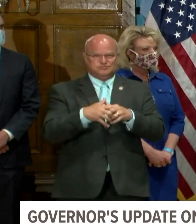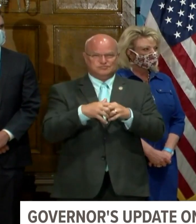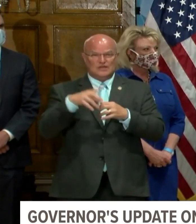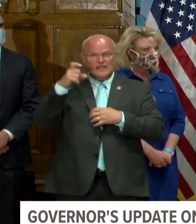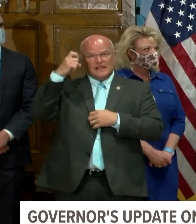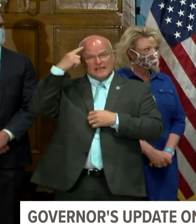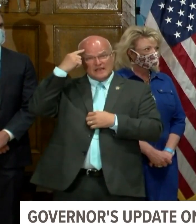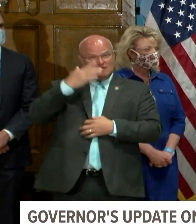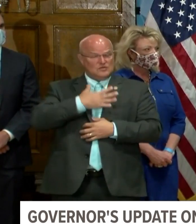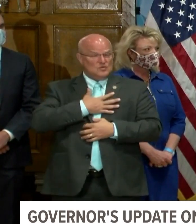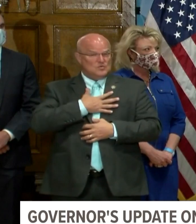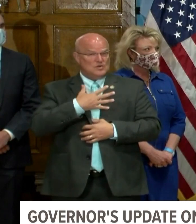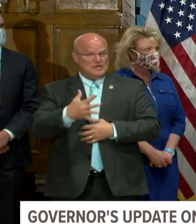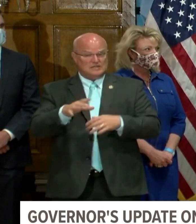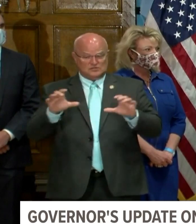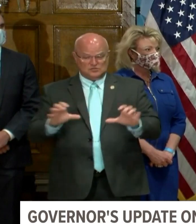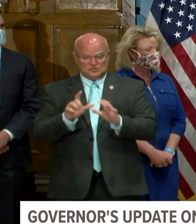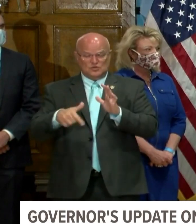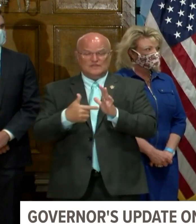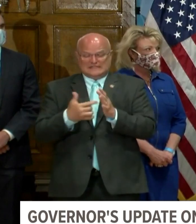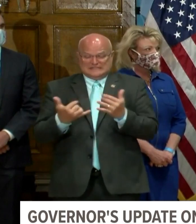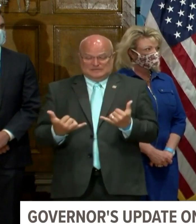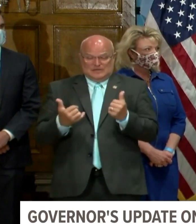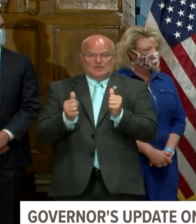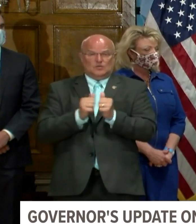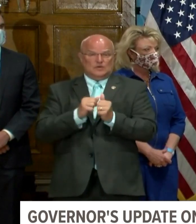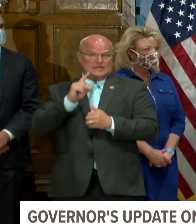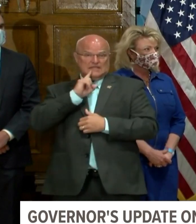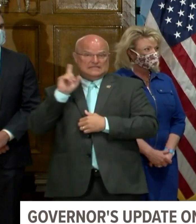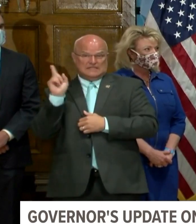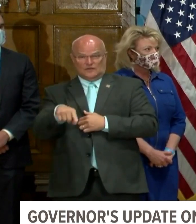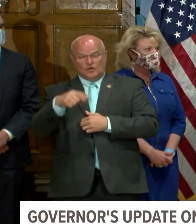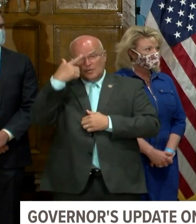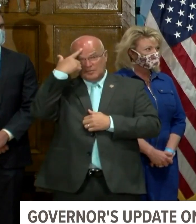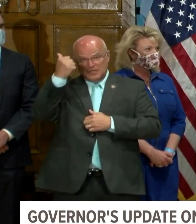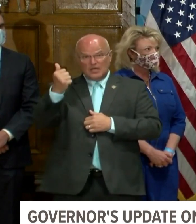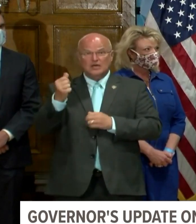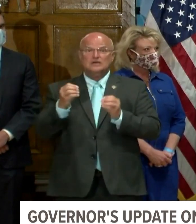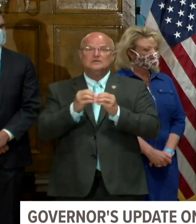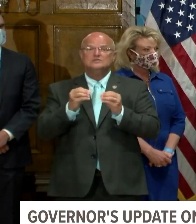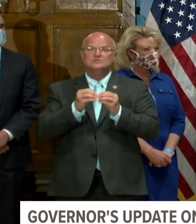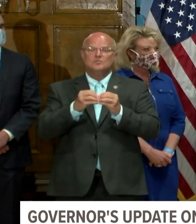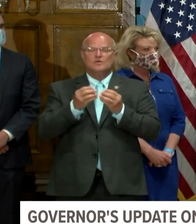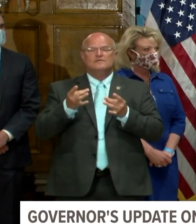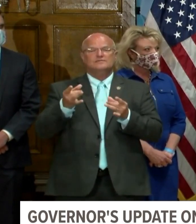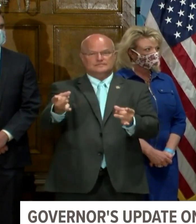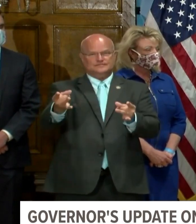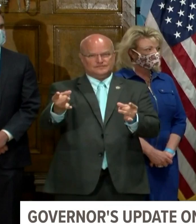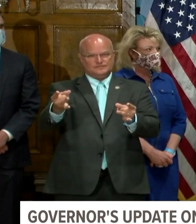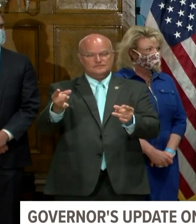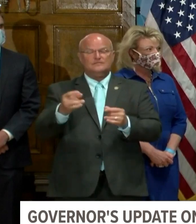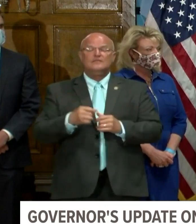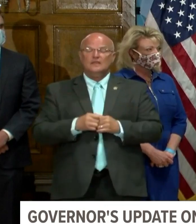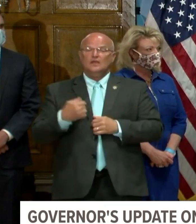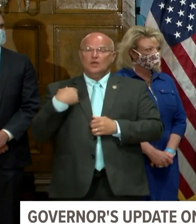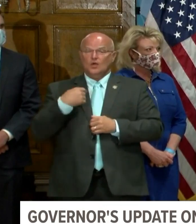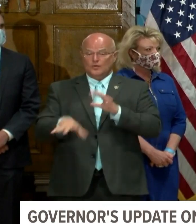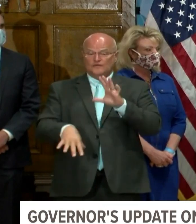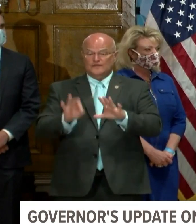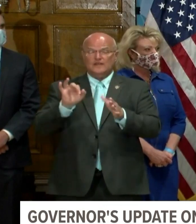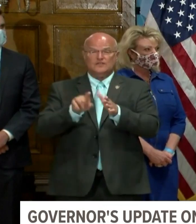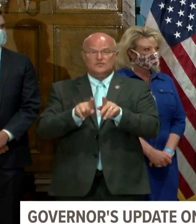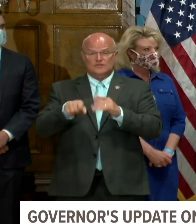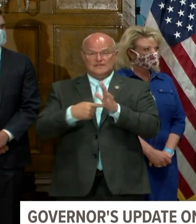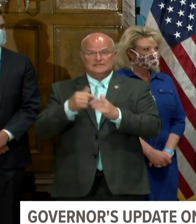the governor's willingness to do this immediately with an executive order, because it is going to be more expeditious. This, as we found out